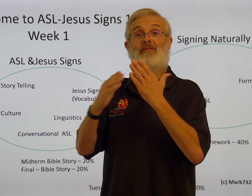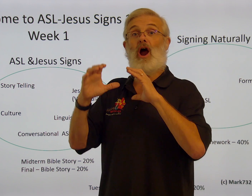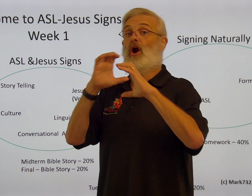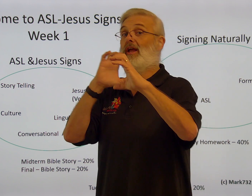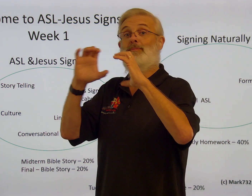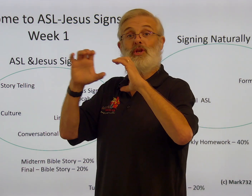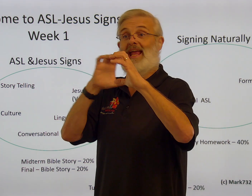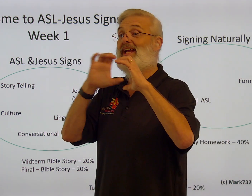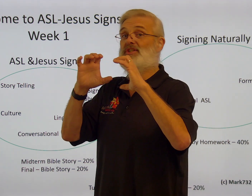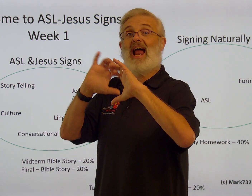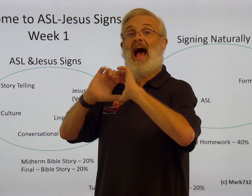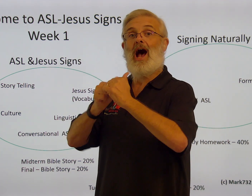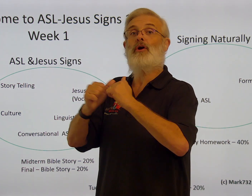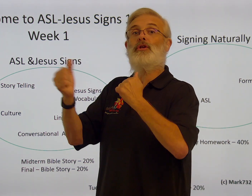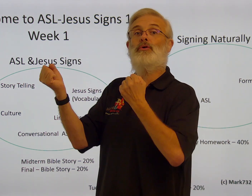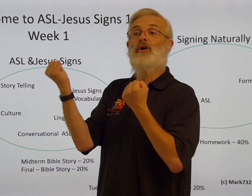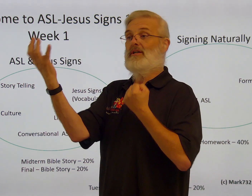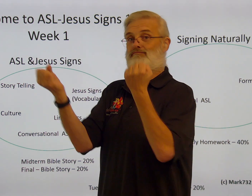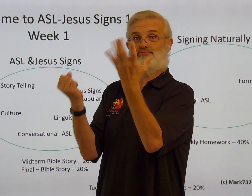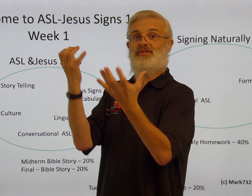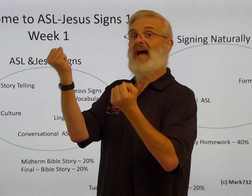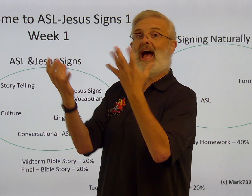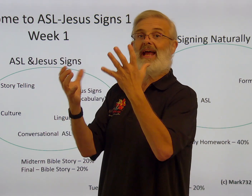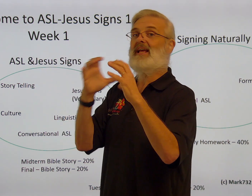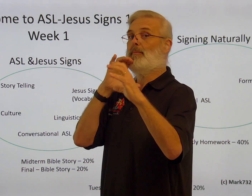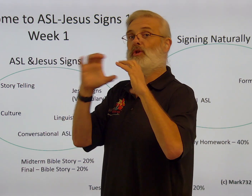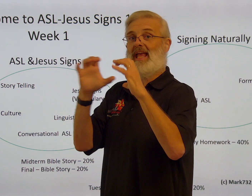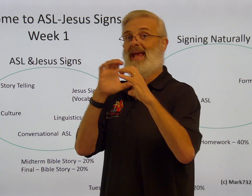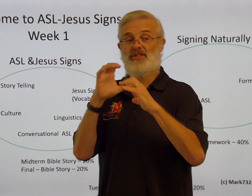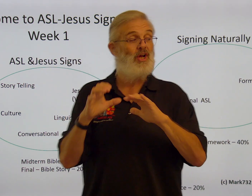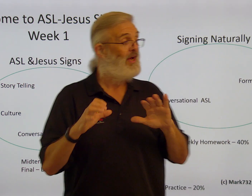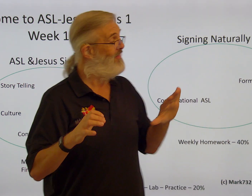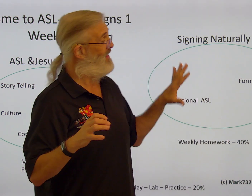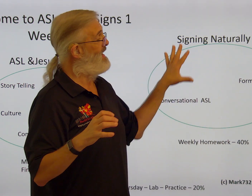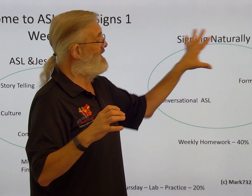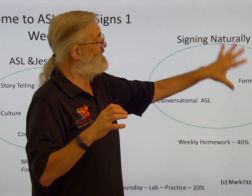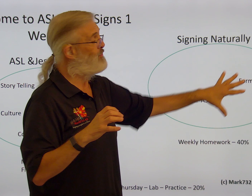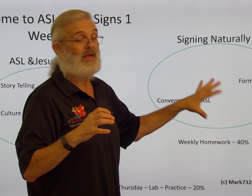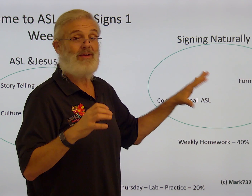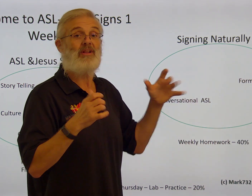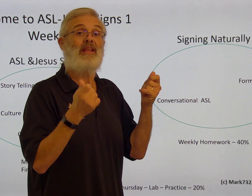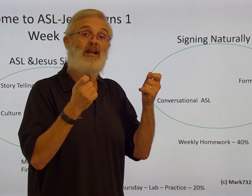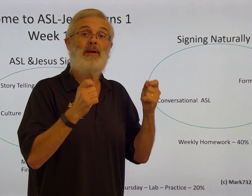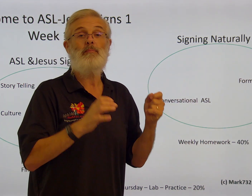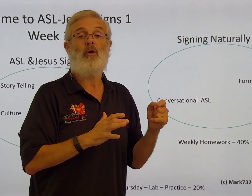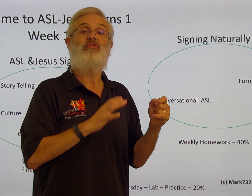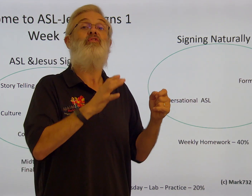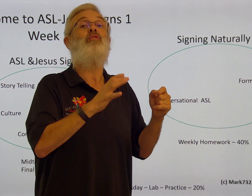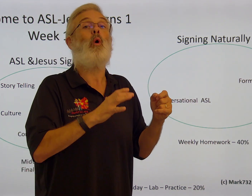our communication. How do you sign and communicate? This will give a little bit more